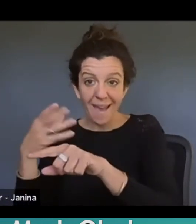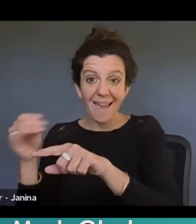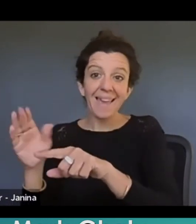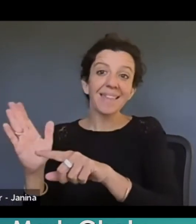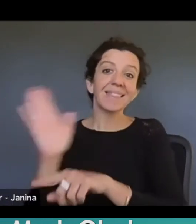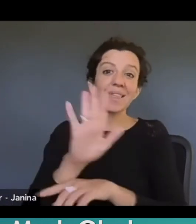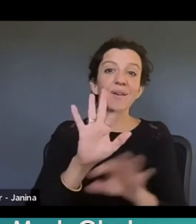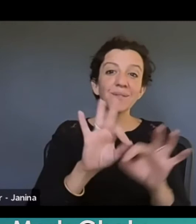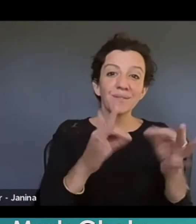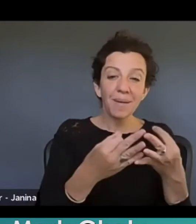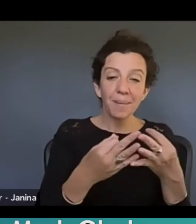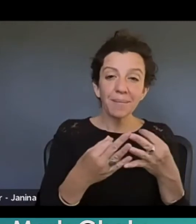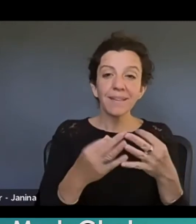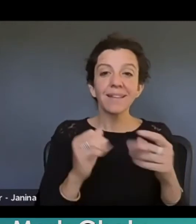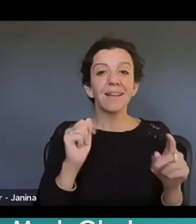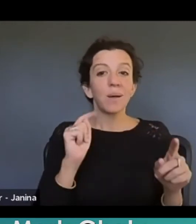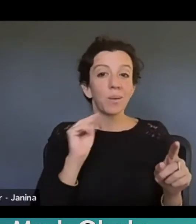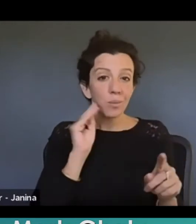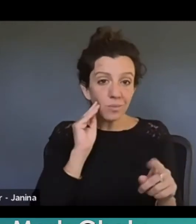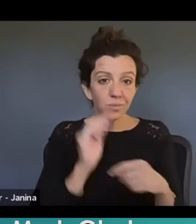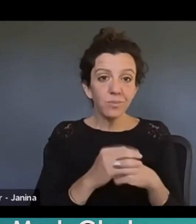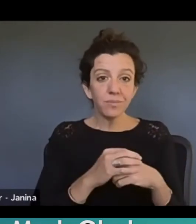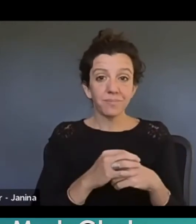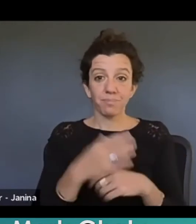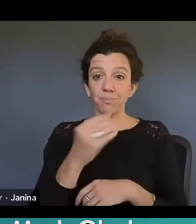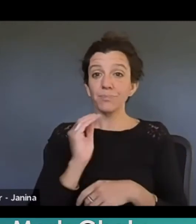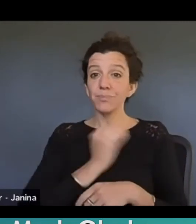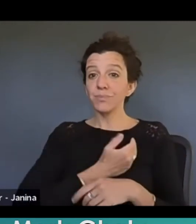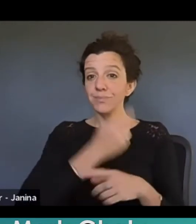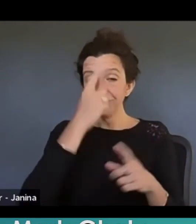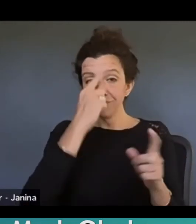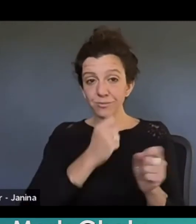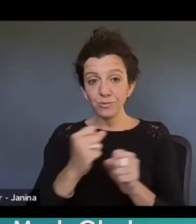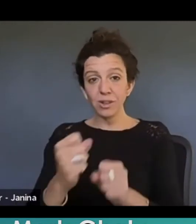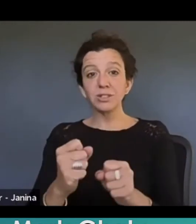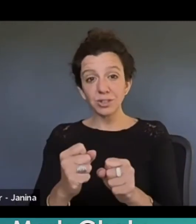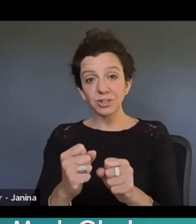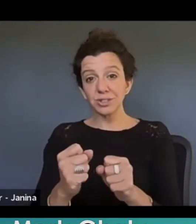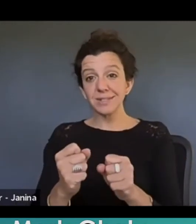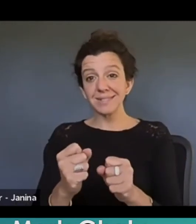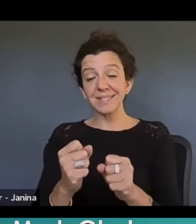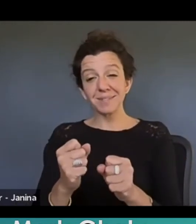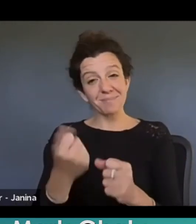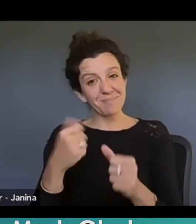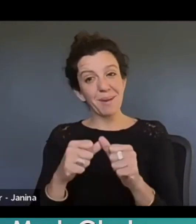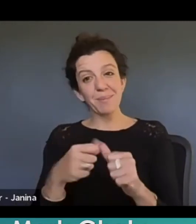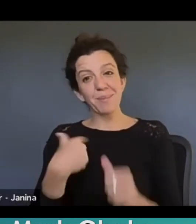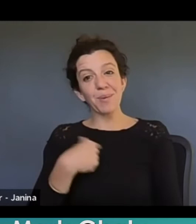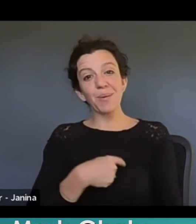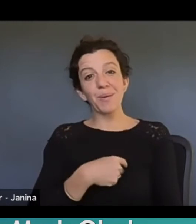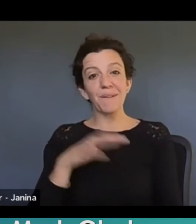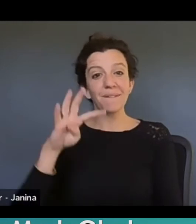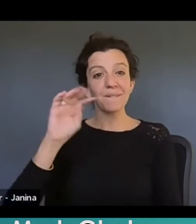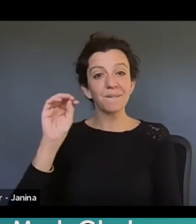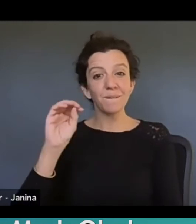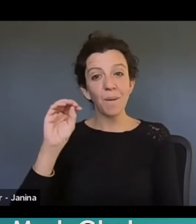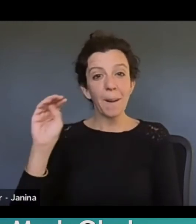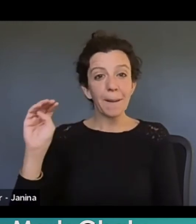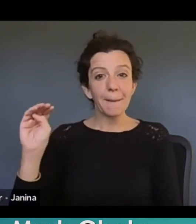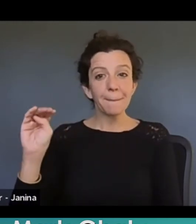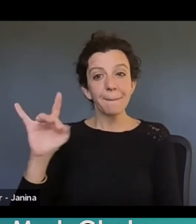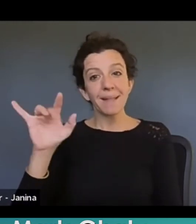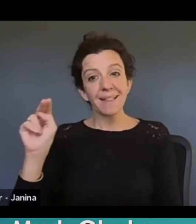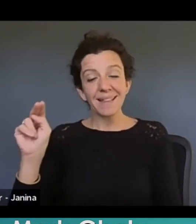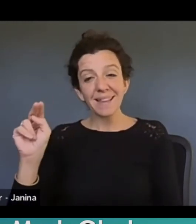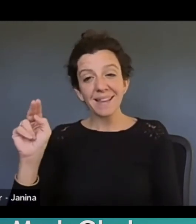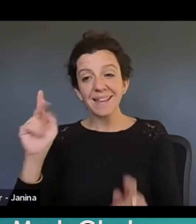put in jeopardy our entire strategy as a set of 40 million Californians, 10 million Angelenos,